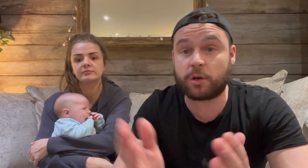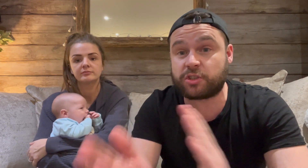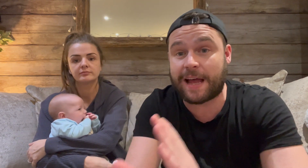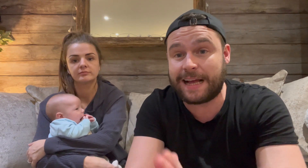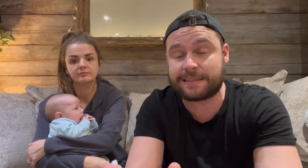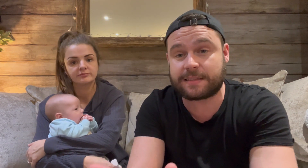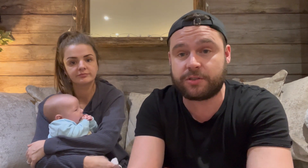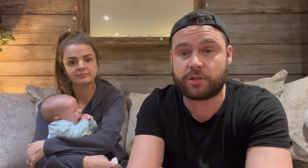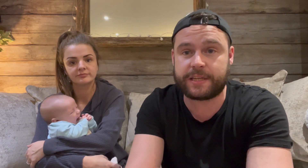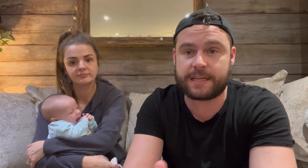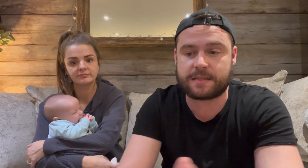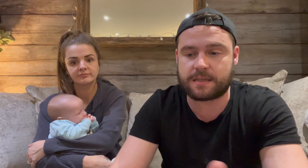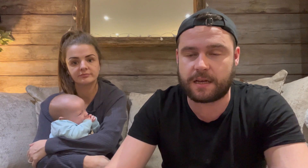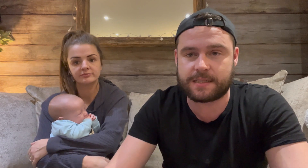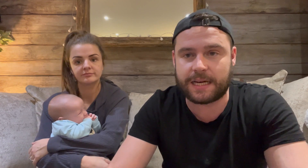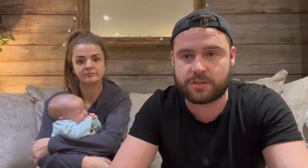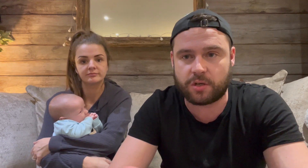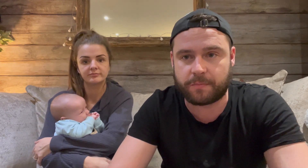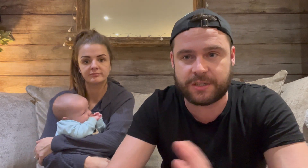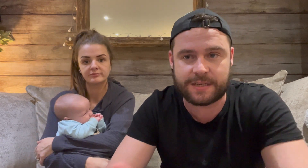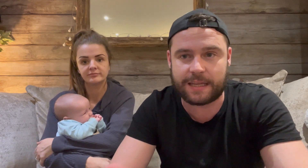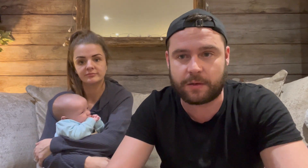to ask during these Tiny Talk British Sign Language